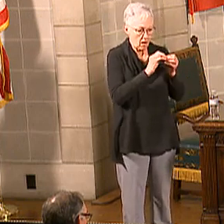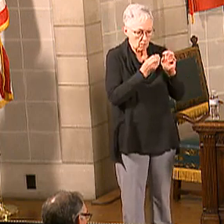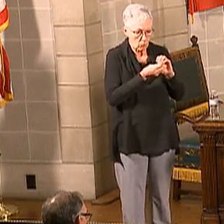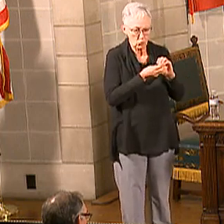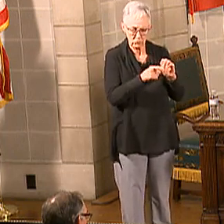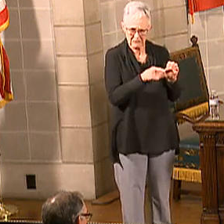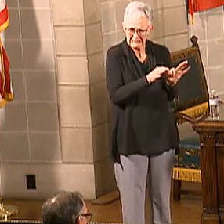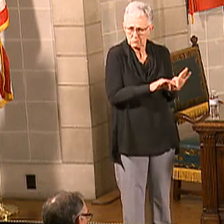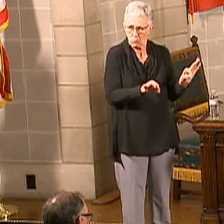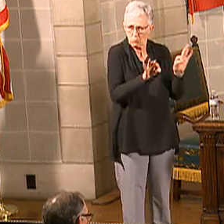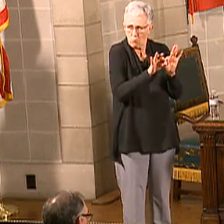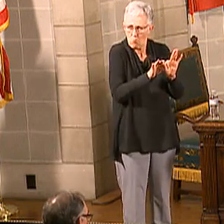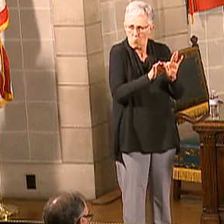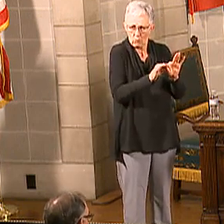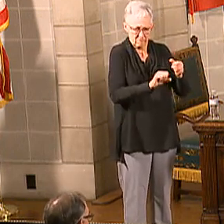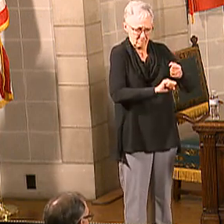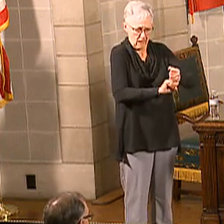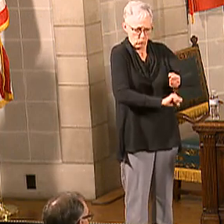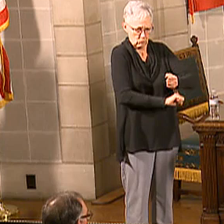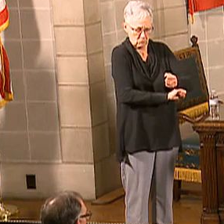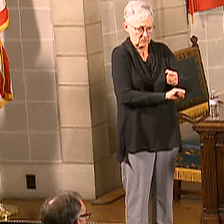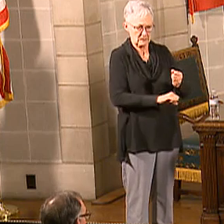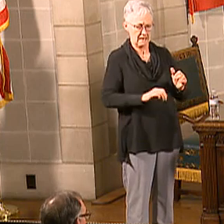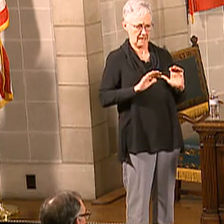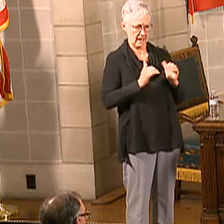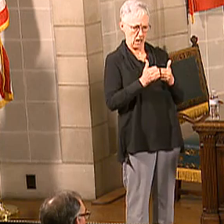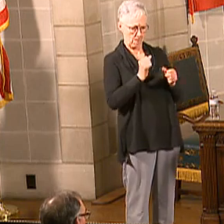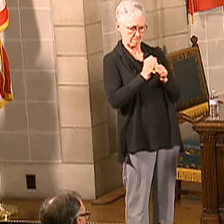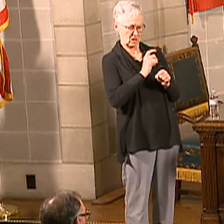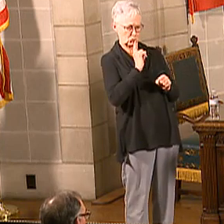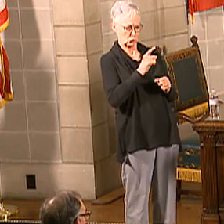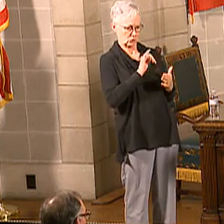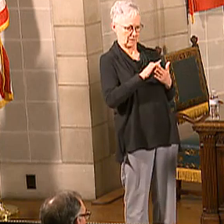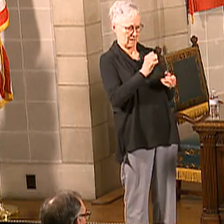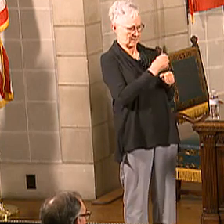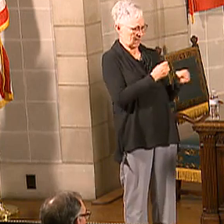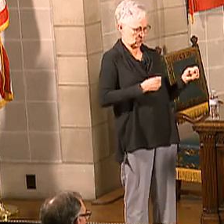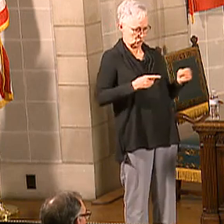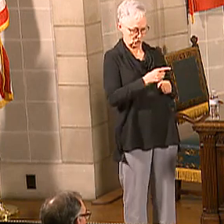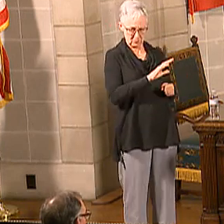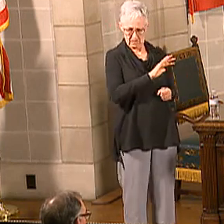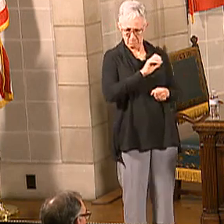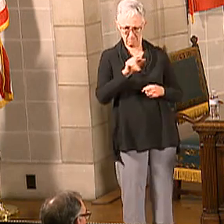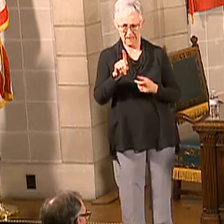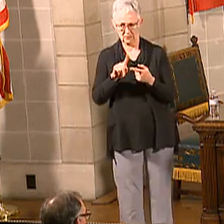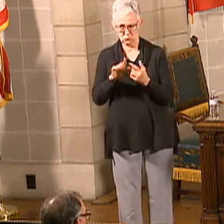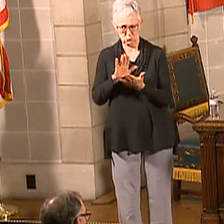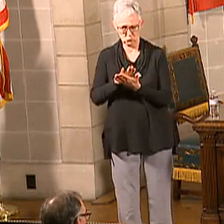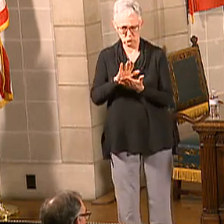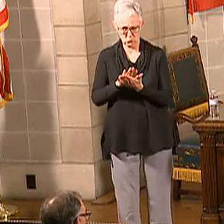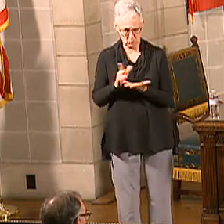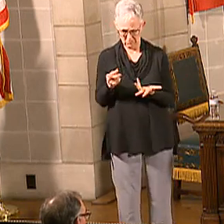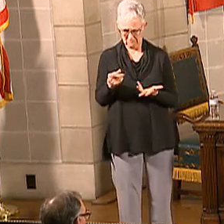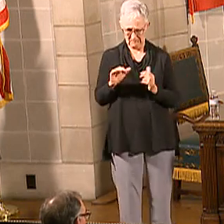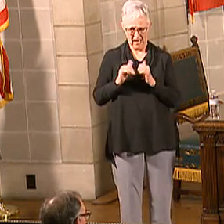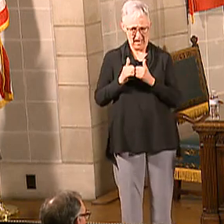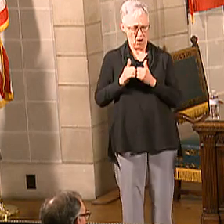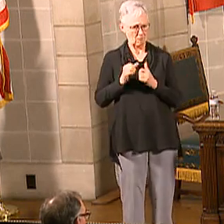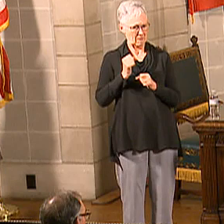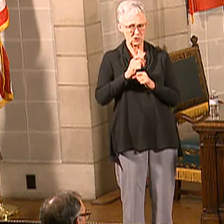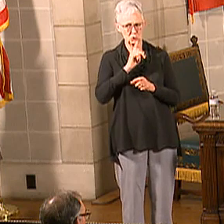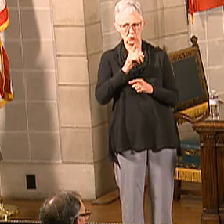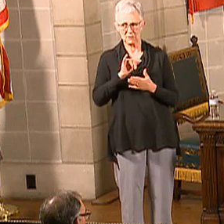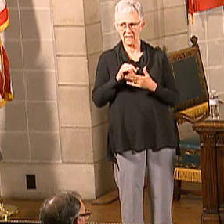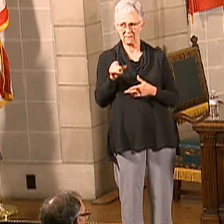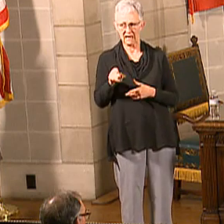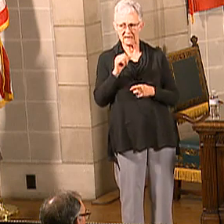don't go into next year if school's in session lapsed on that gap in time? Yeah, in fact, I think yesterday I heard from one superintendent, you know,